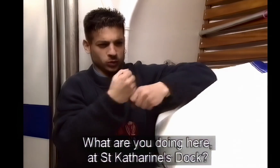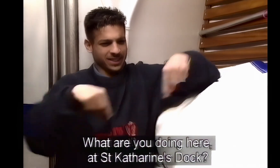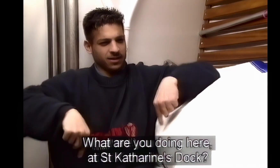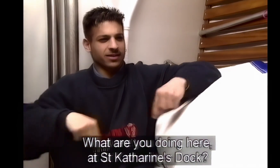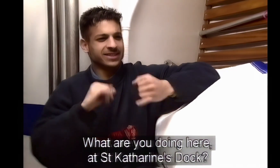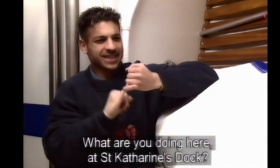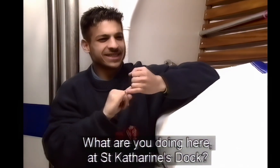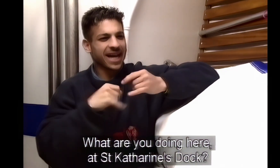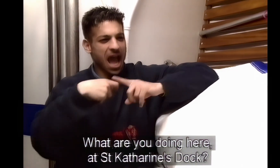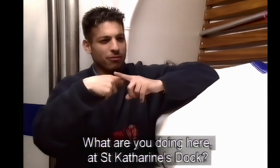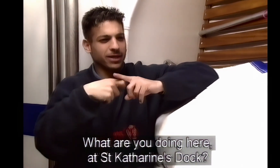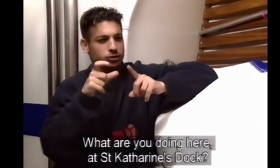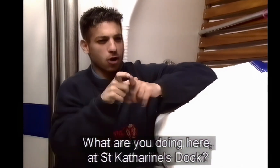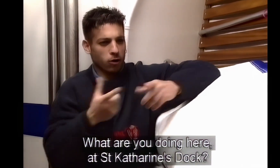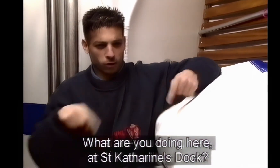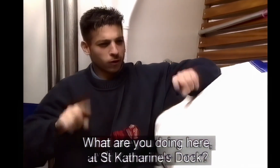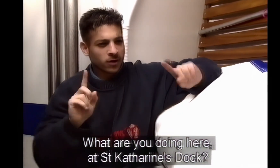So what are you doing here then at St Catherine's Dock?